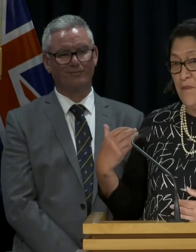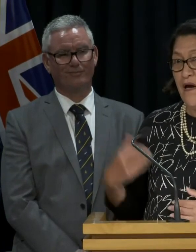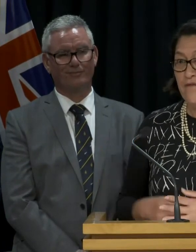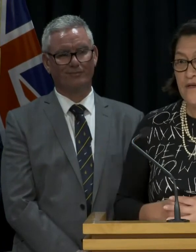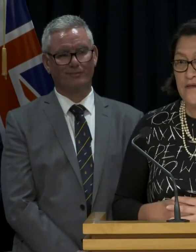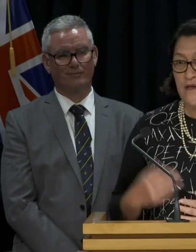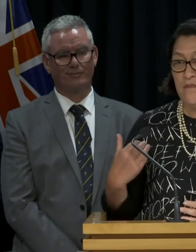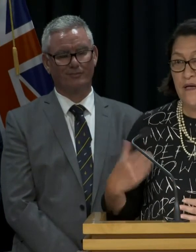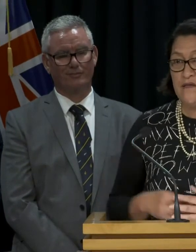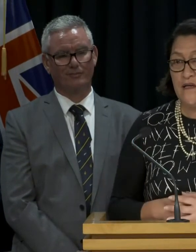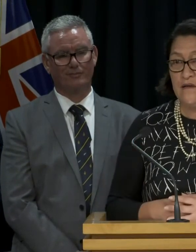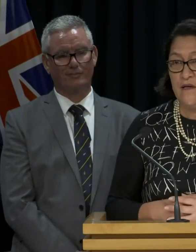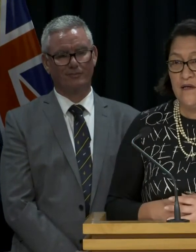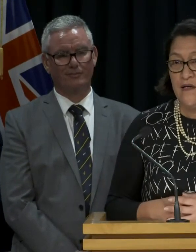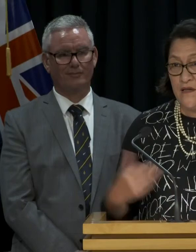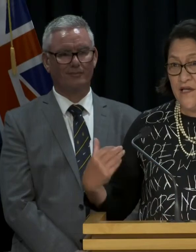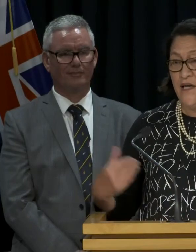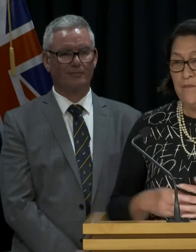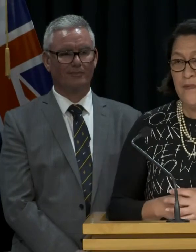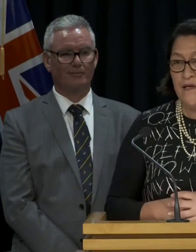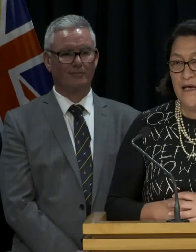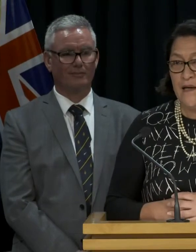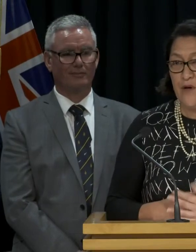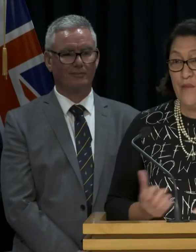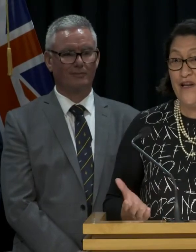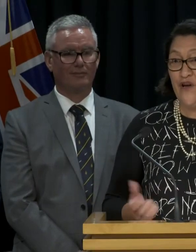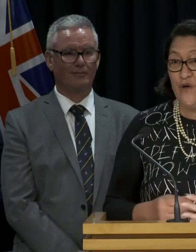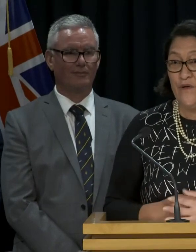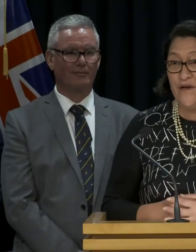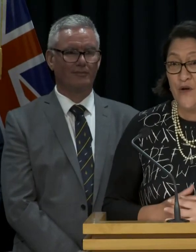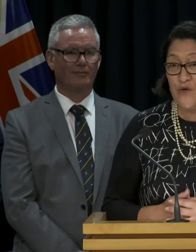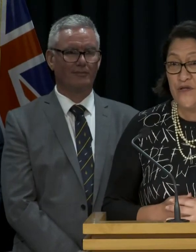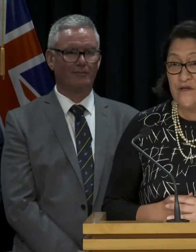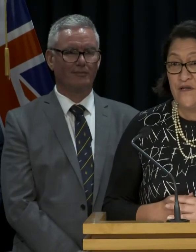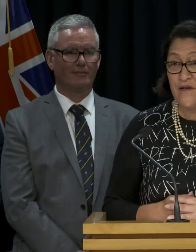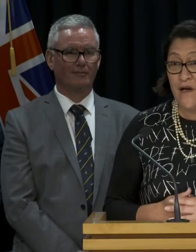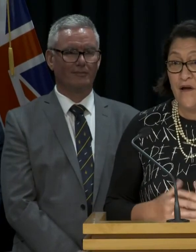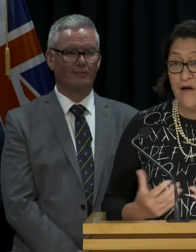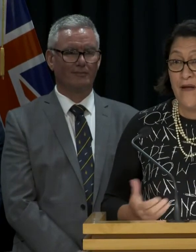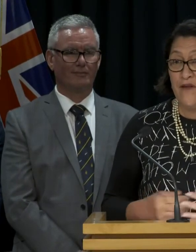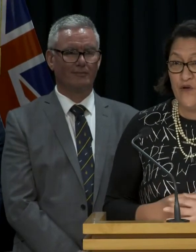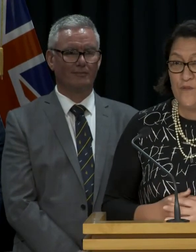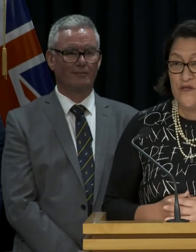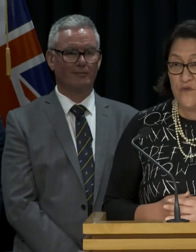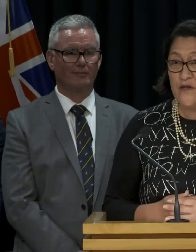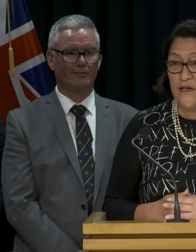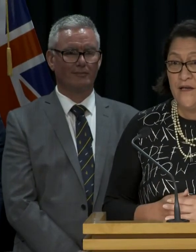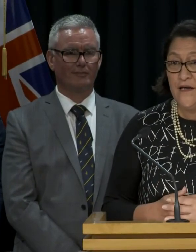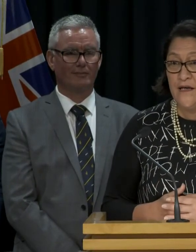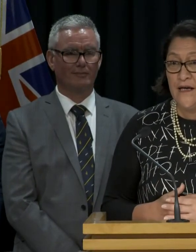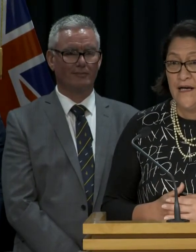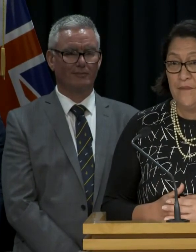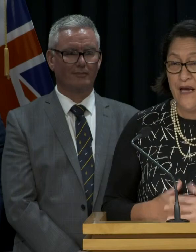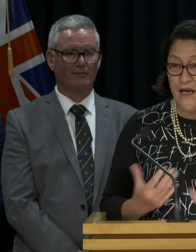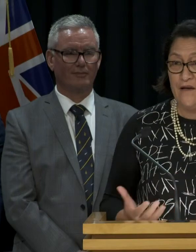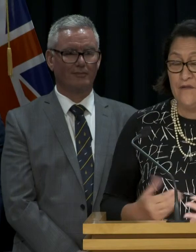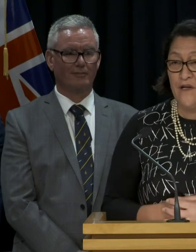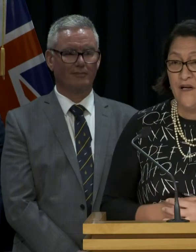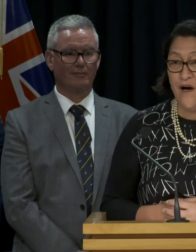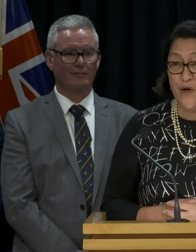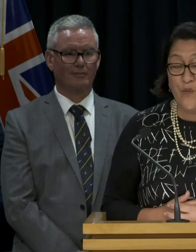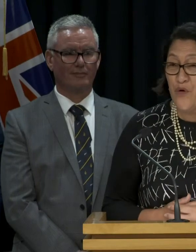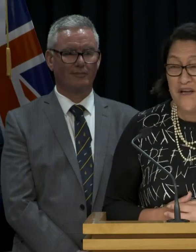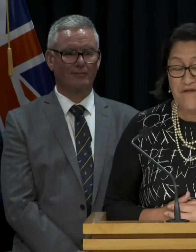and to be part of this amazing team. But I'm under no illusions about the enormous scrutiny,